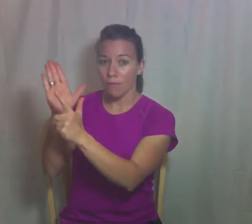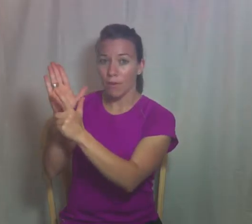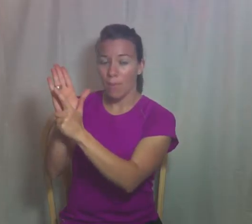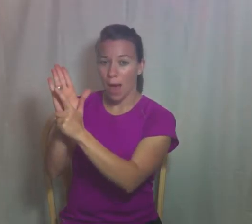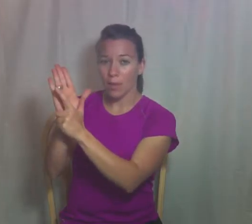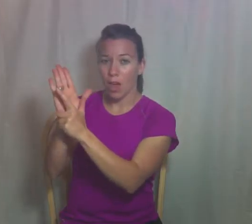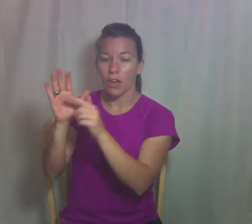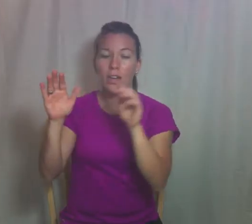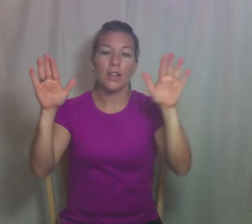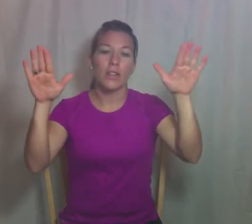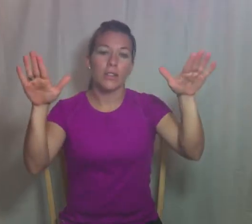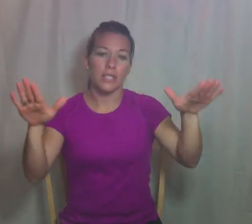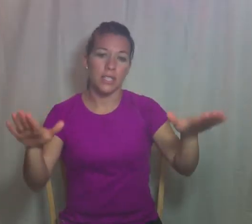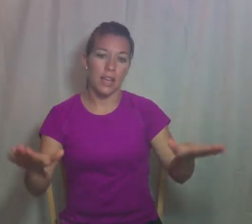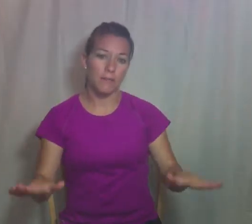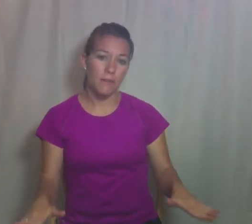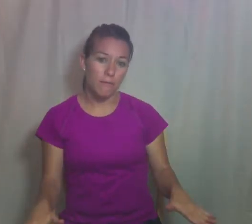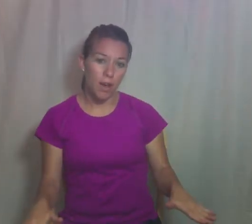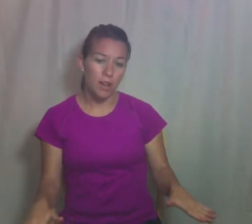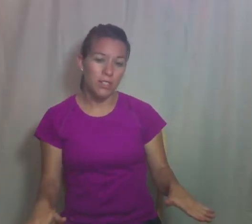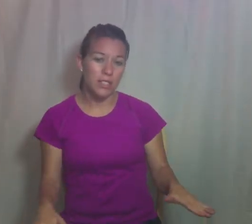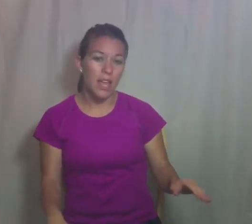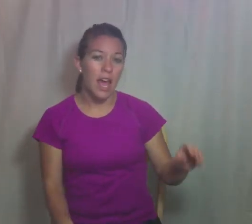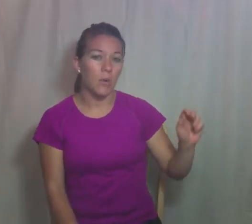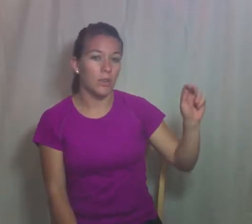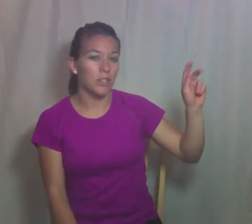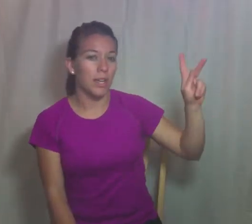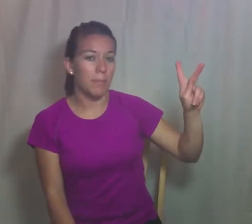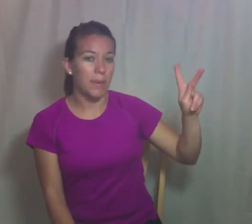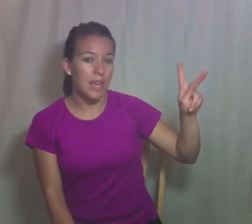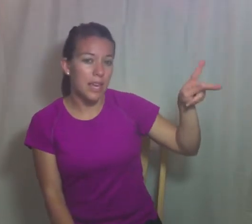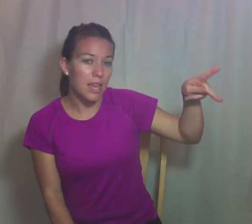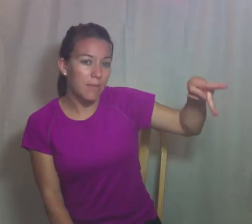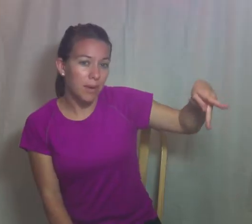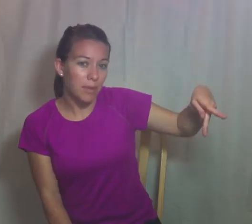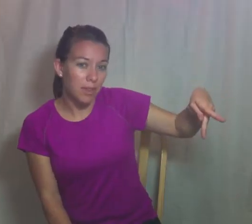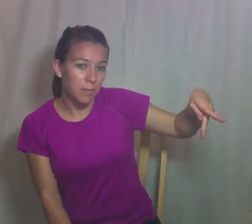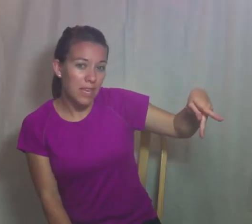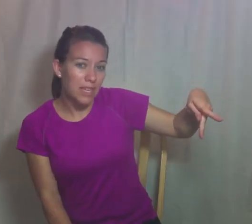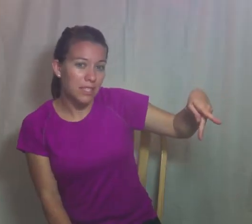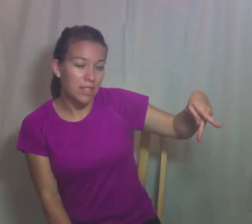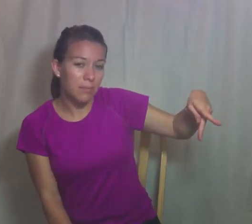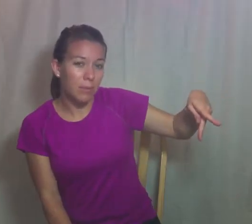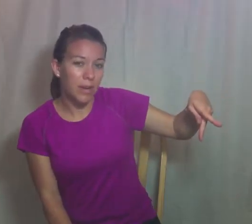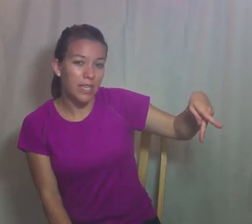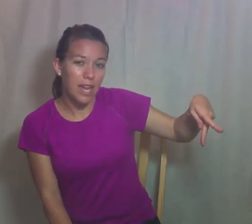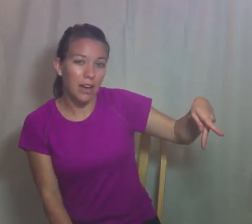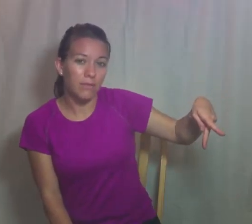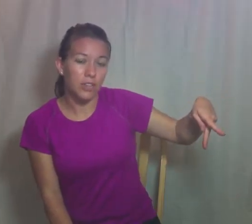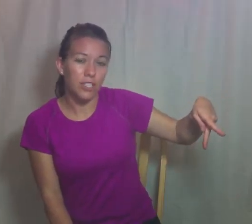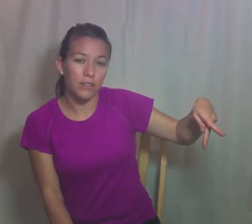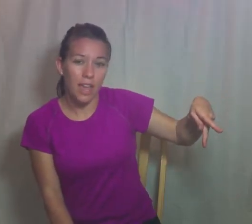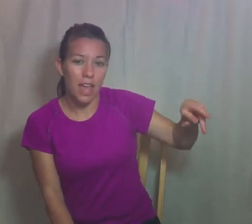for Babylon, the sign for falls, and we're doing a P, remember the P is the pointed down version of K,